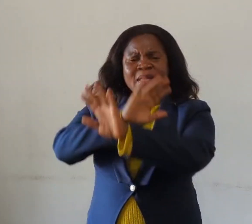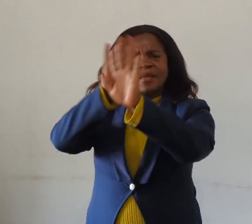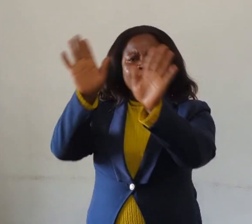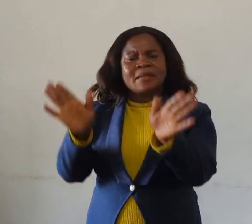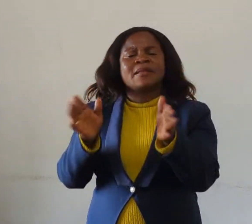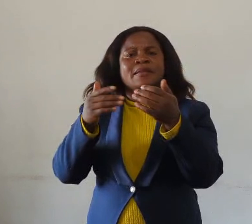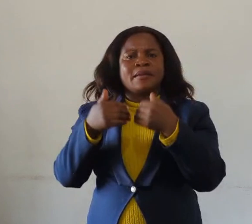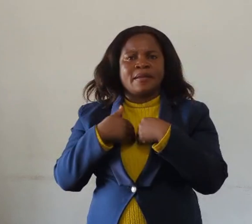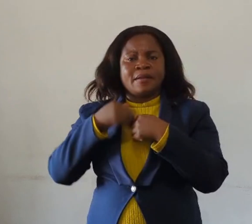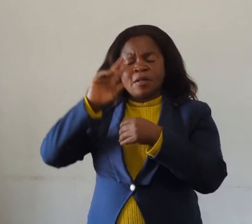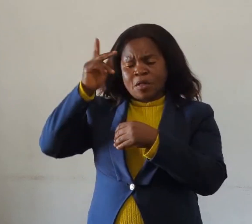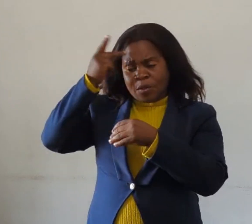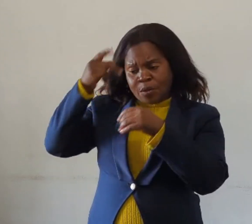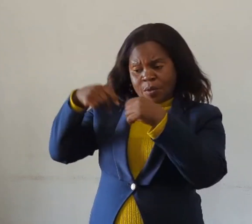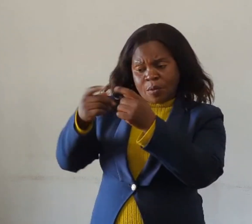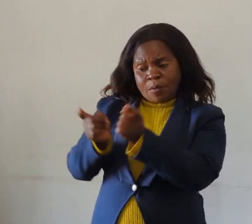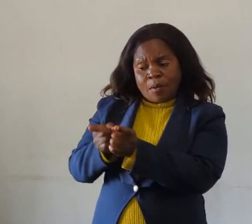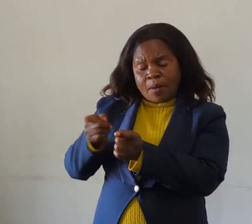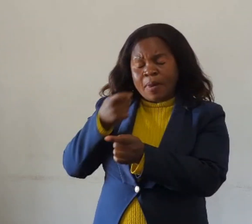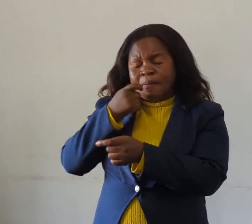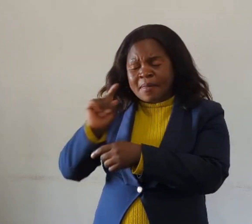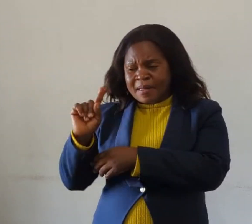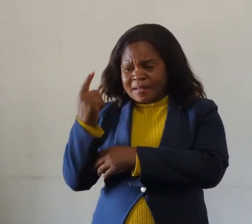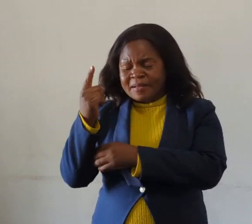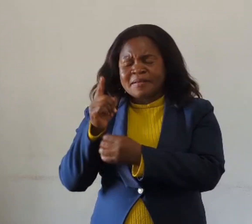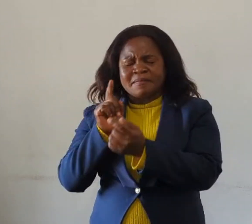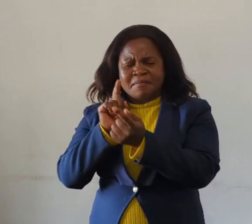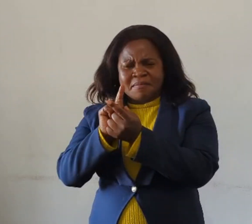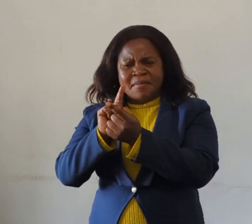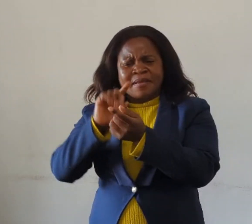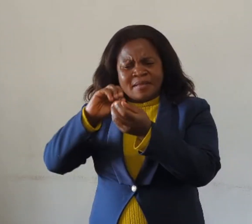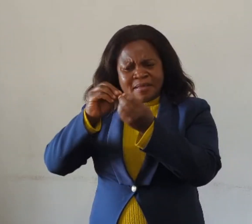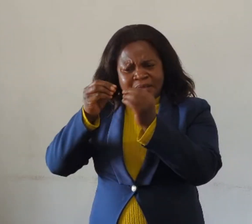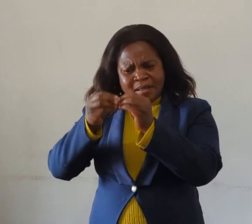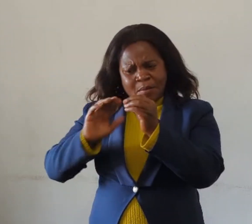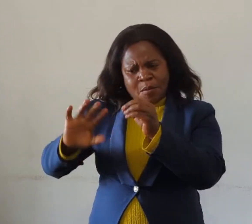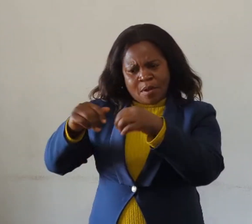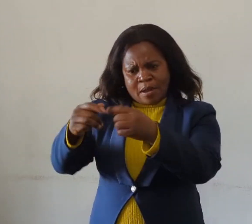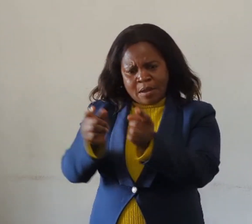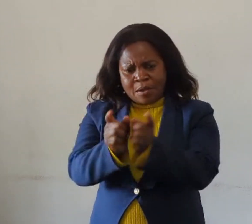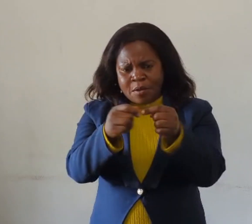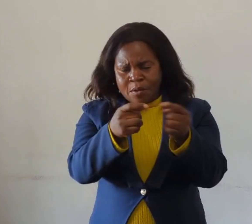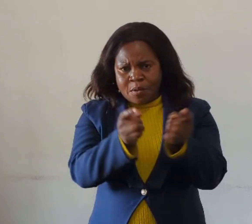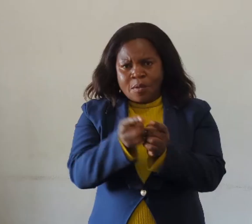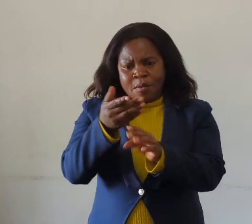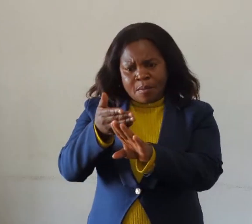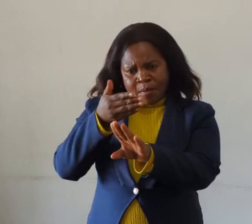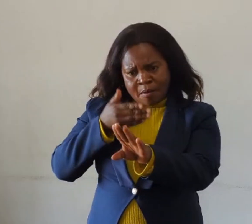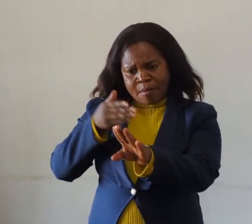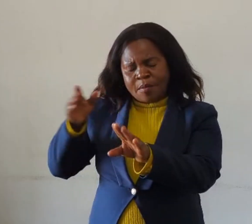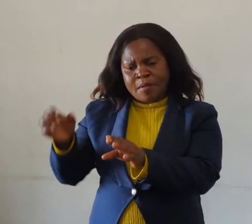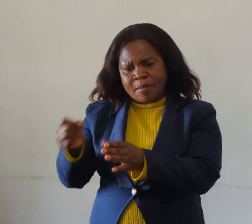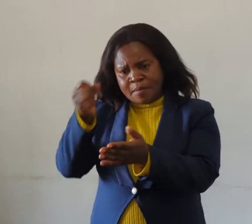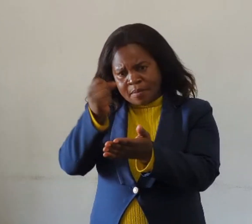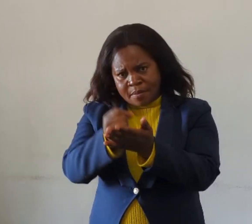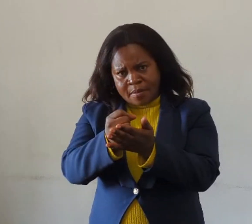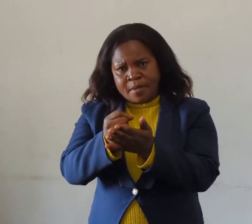a party must first meet the target for a category before it can be considered for seats in that